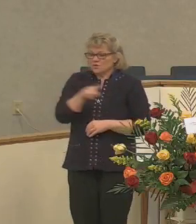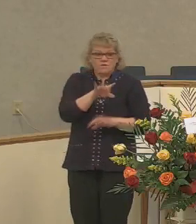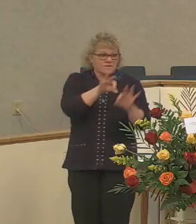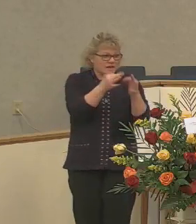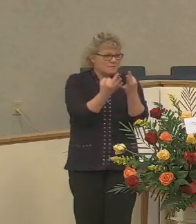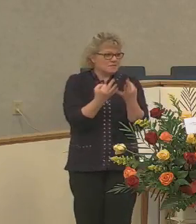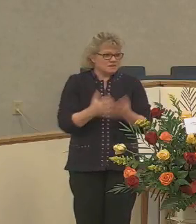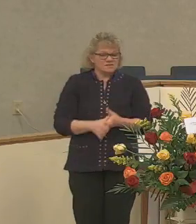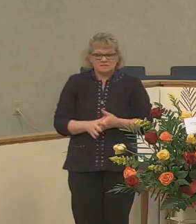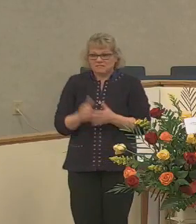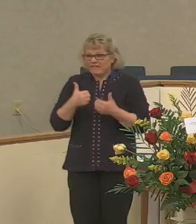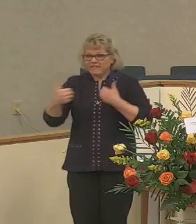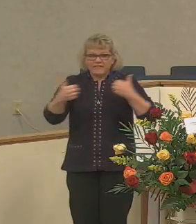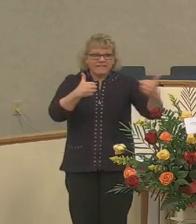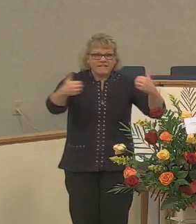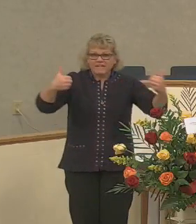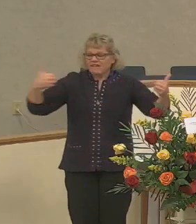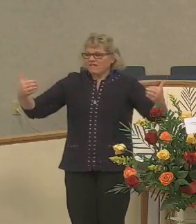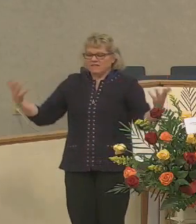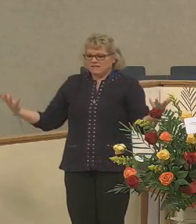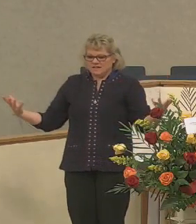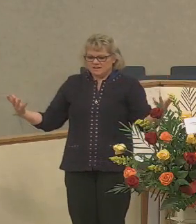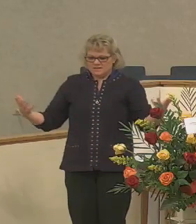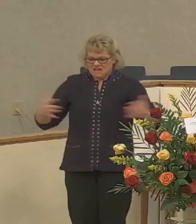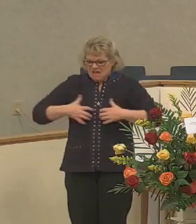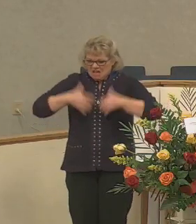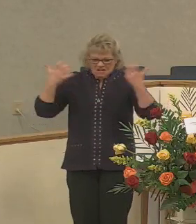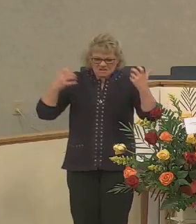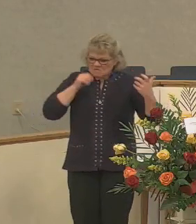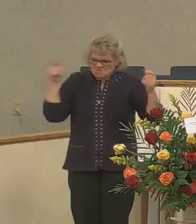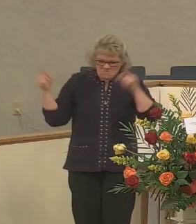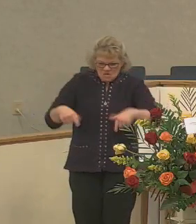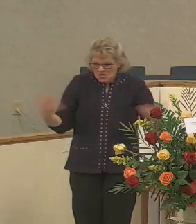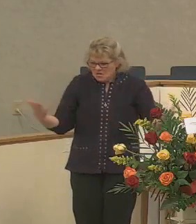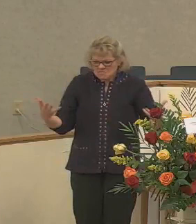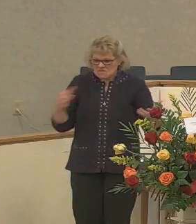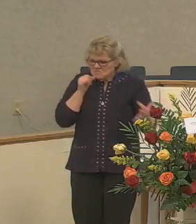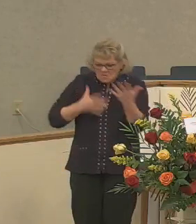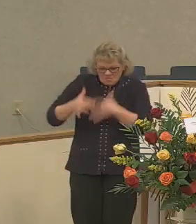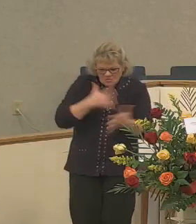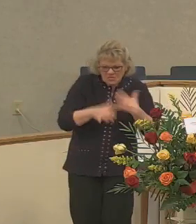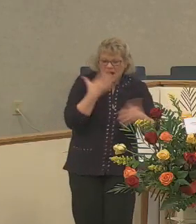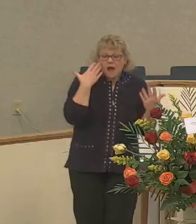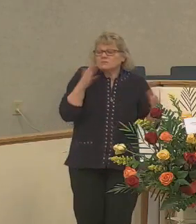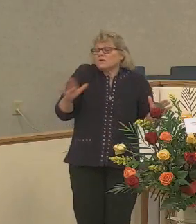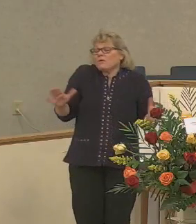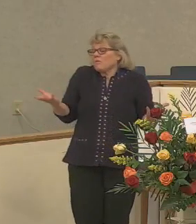your family, that there's some out there that are just mad and they won't come. I mean, maybe there is. I don't